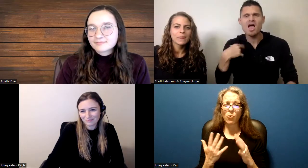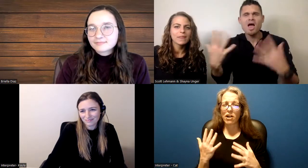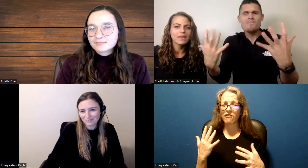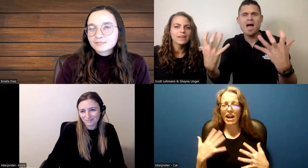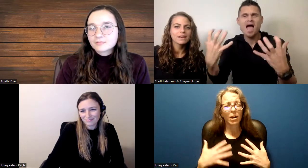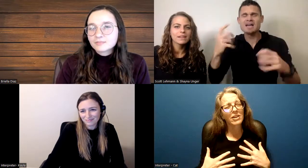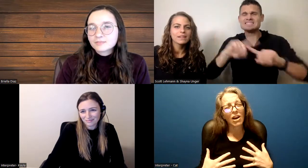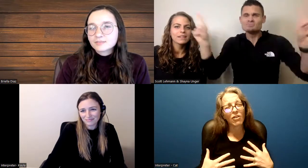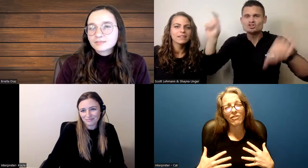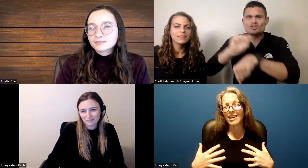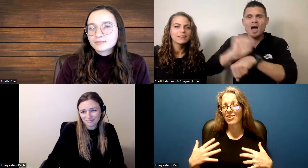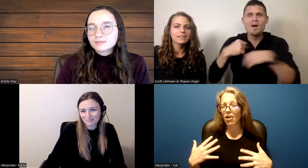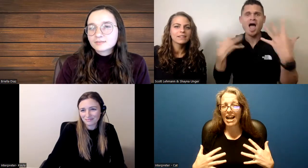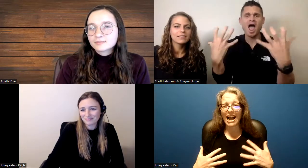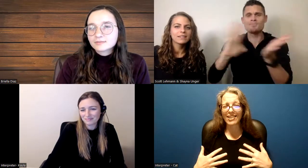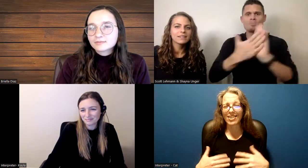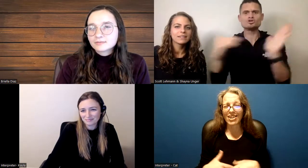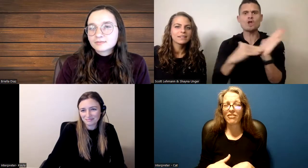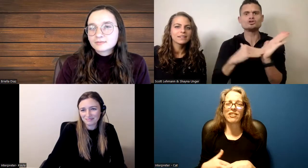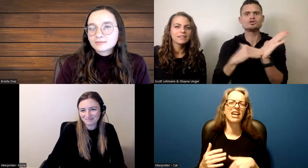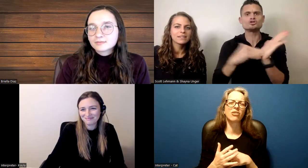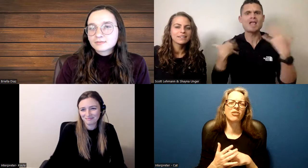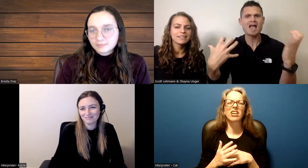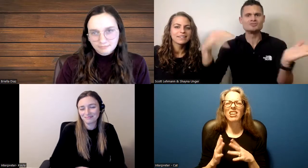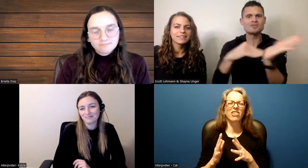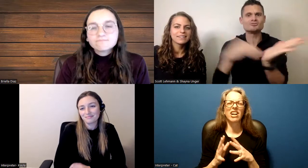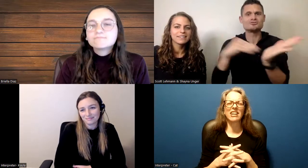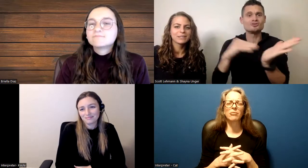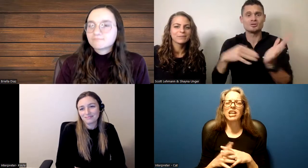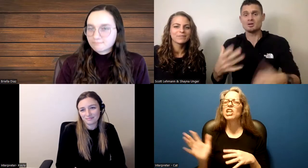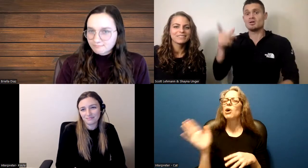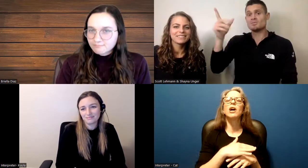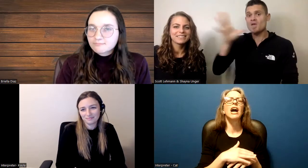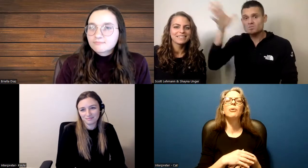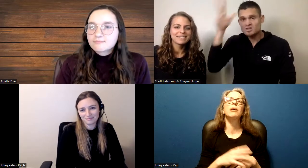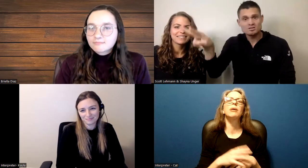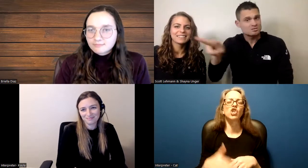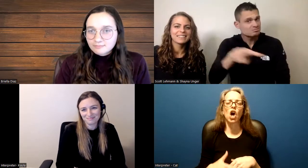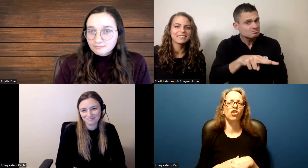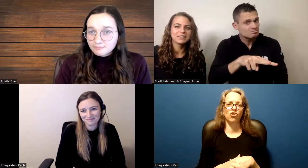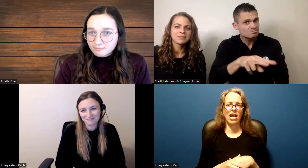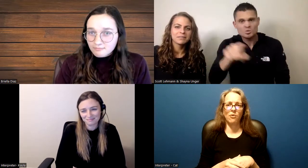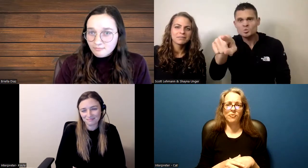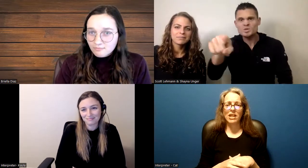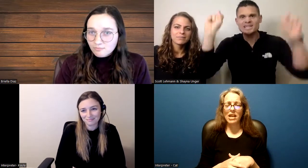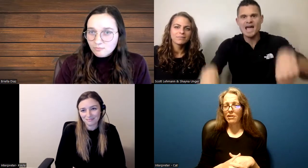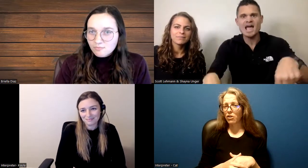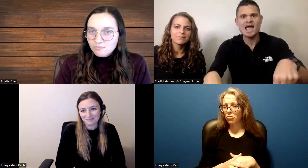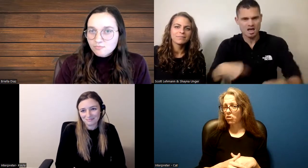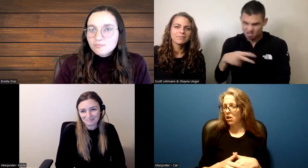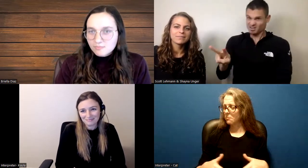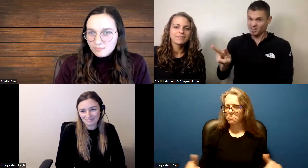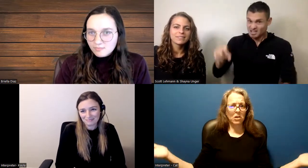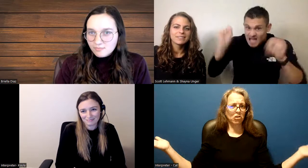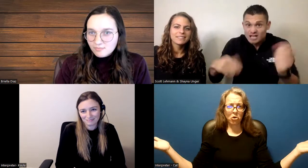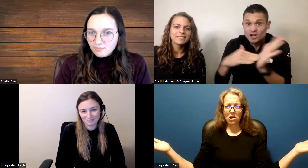And I'd wear fireman's outfits, all kinds of stuff. And then I was like 7 or 8. And I'm like, you know what? I want to be a doctor now. And my folks